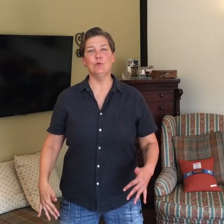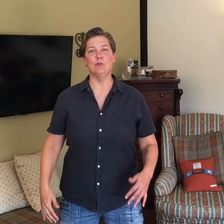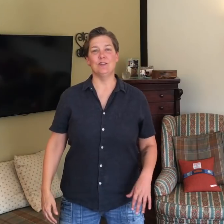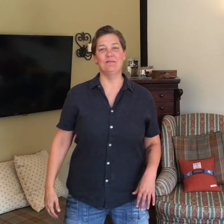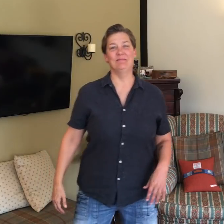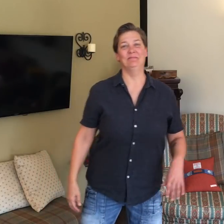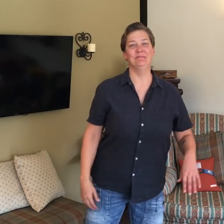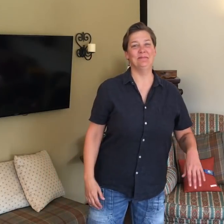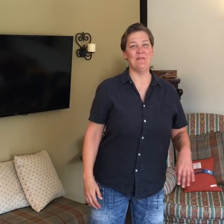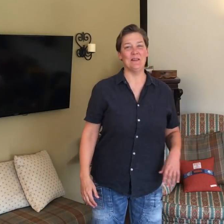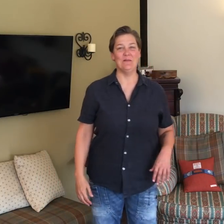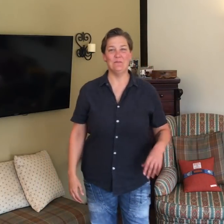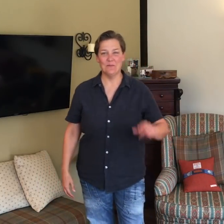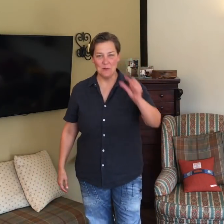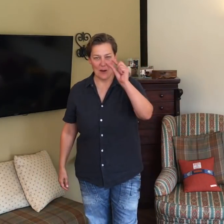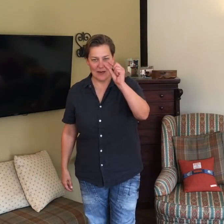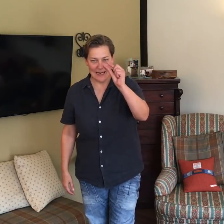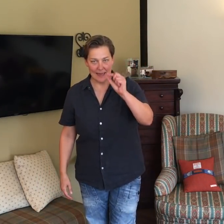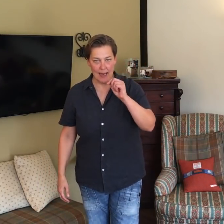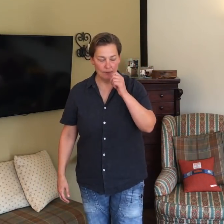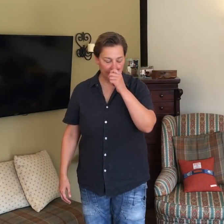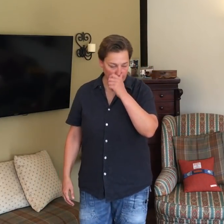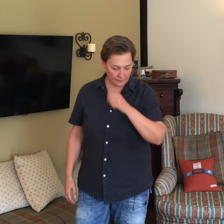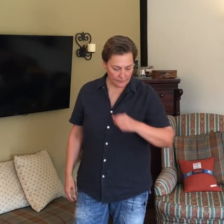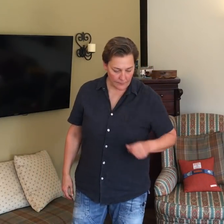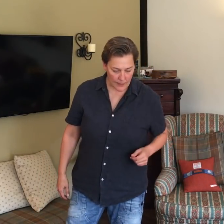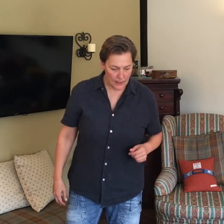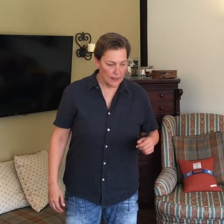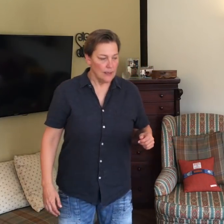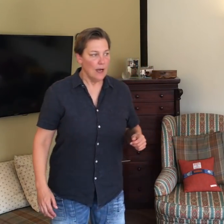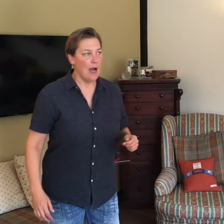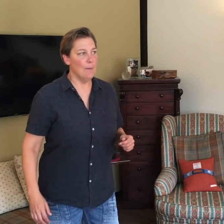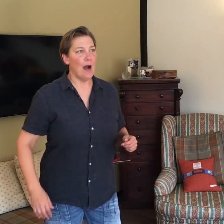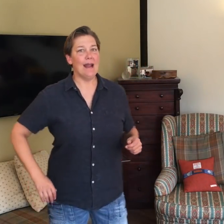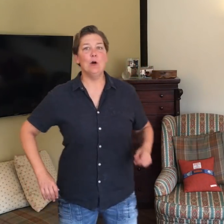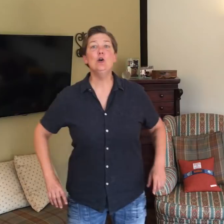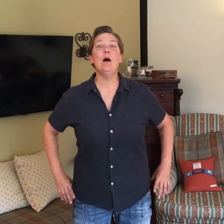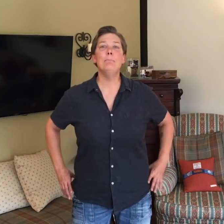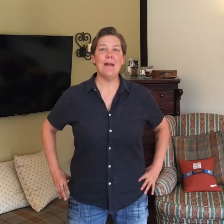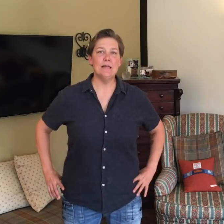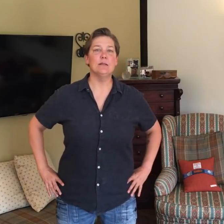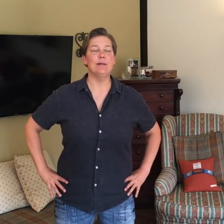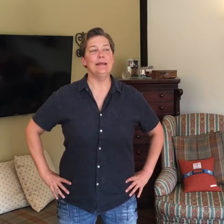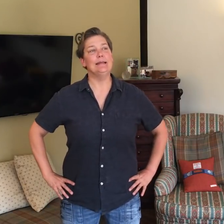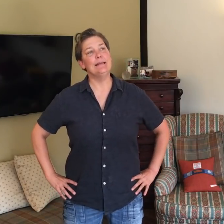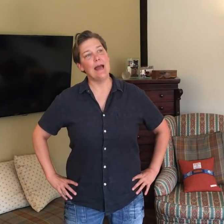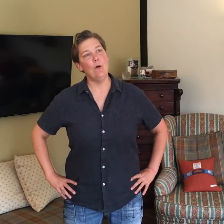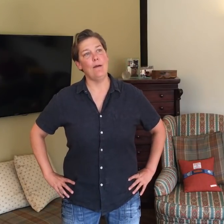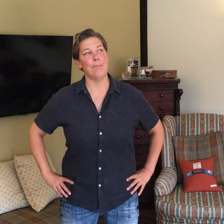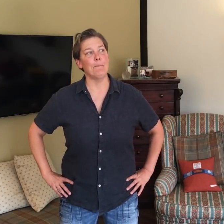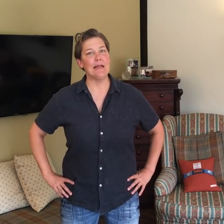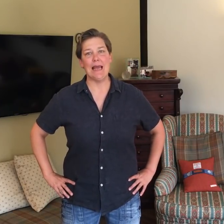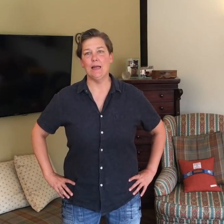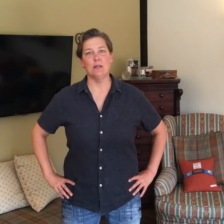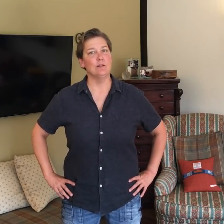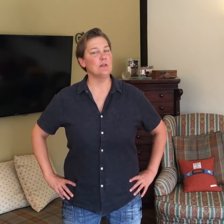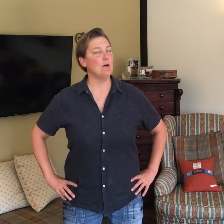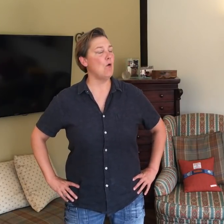bruised. Lovely. Okay, we're nearly there. I am who I'm meant to be. Now, again, I could have done